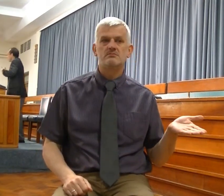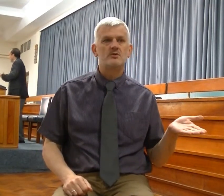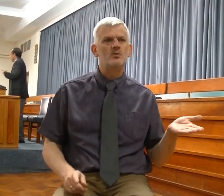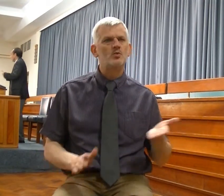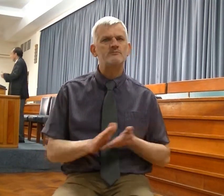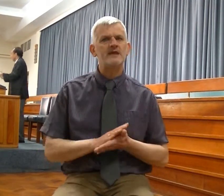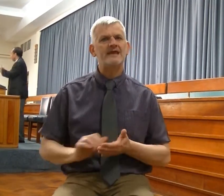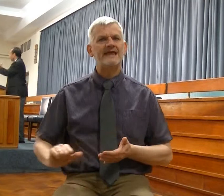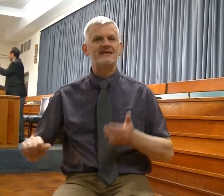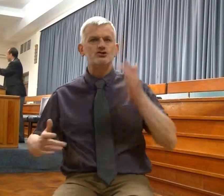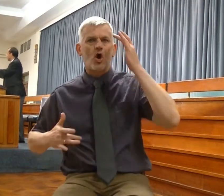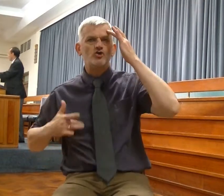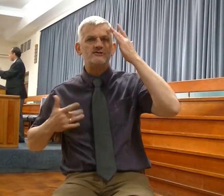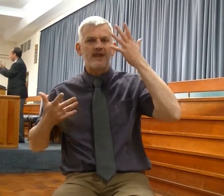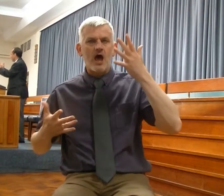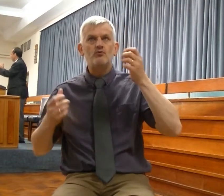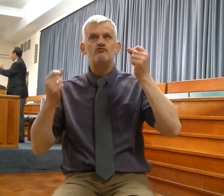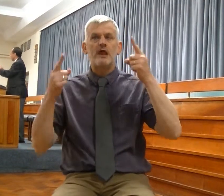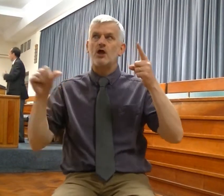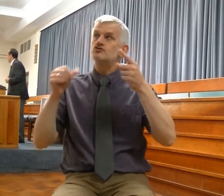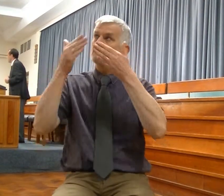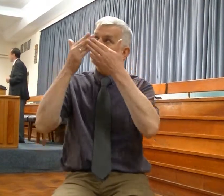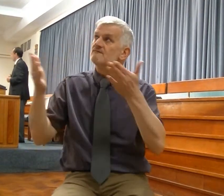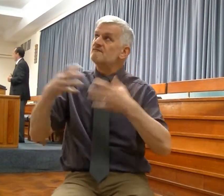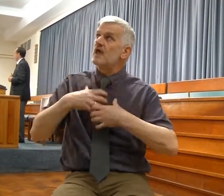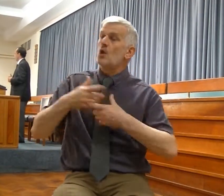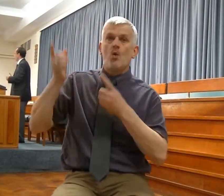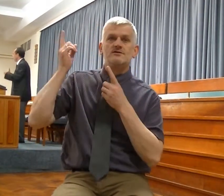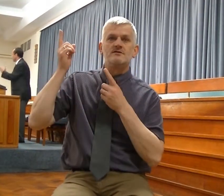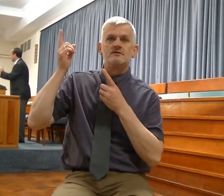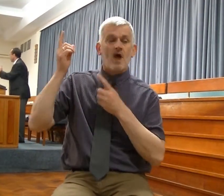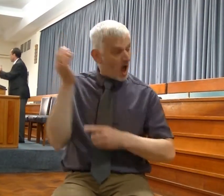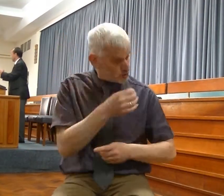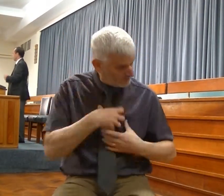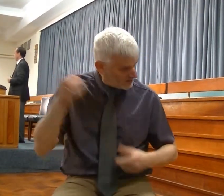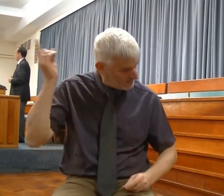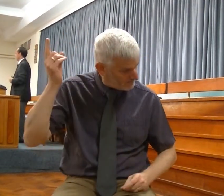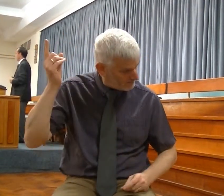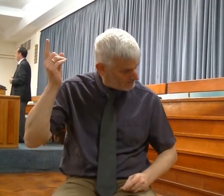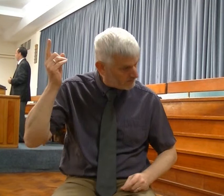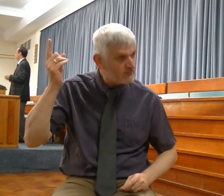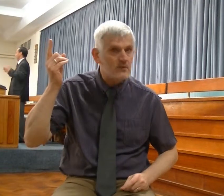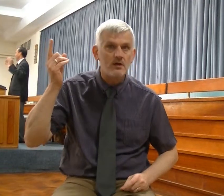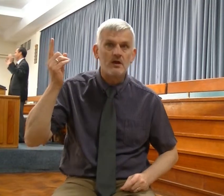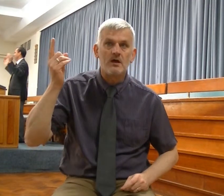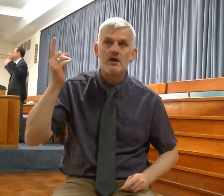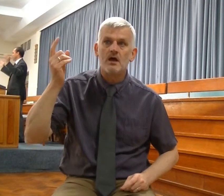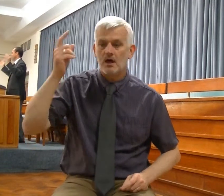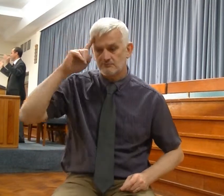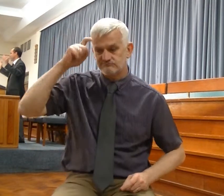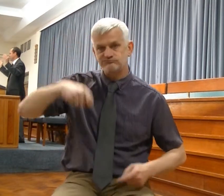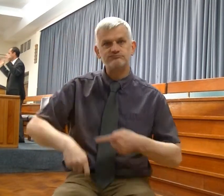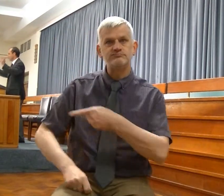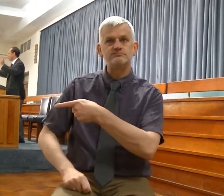His conscience told him now to fear God. There is somebody to fear. We must fear God. Oh,